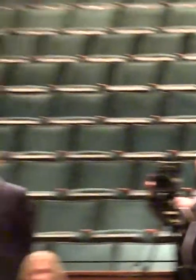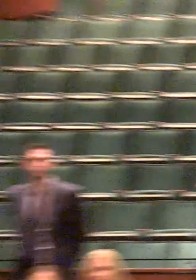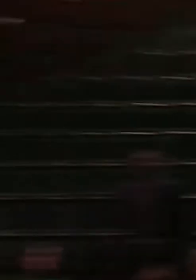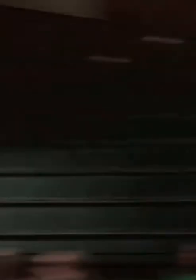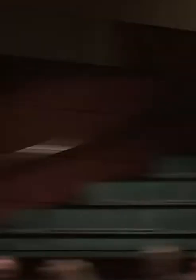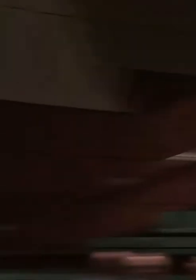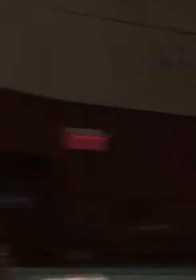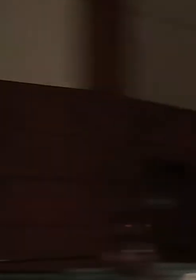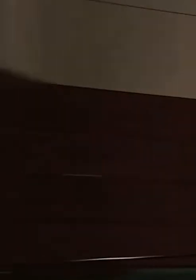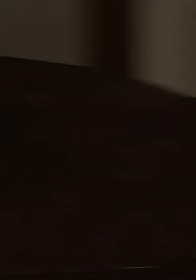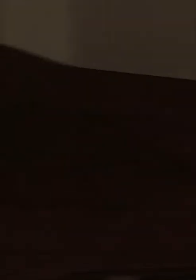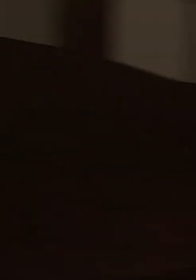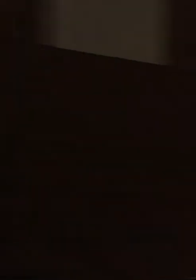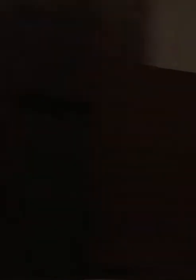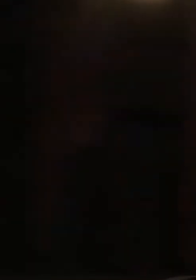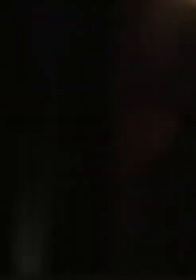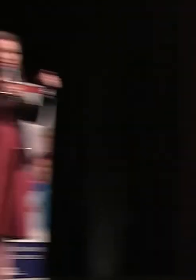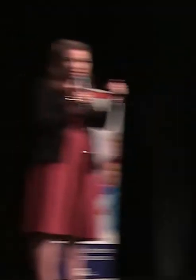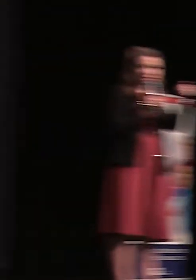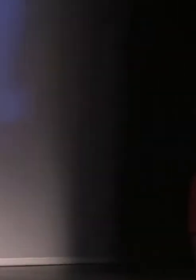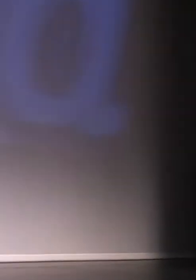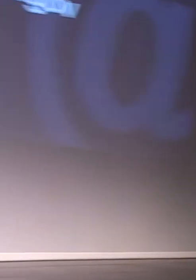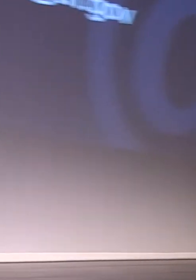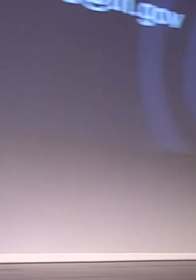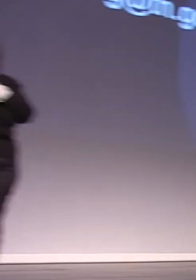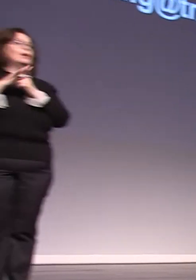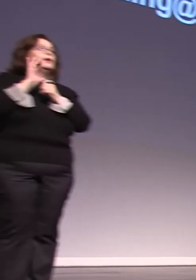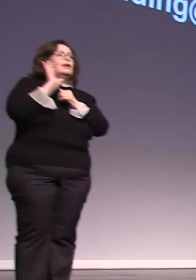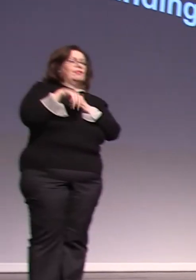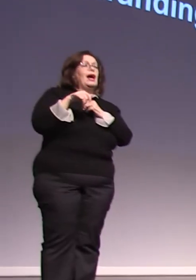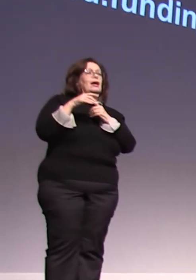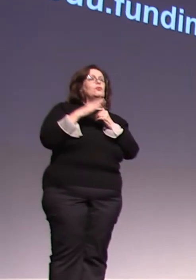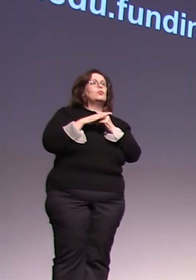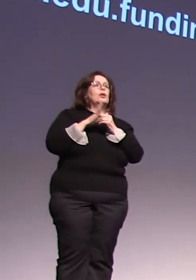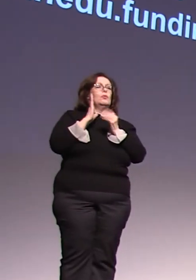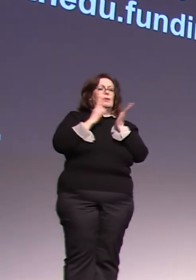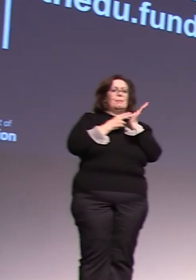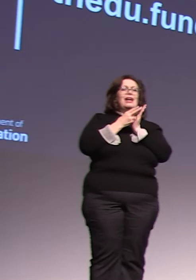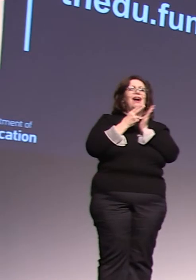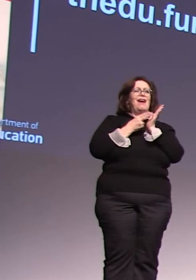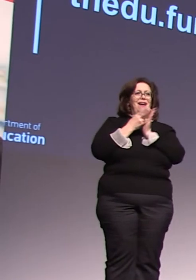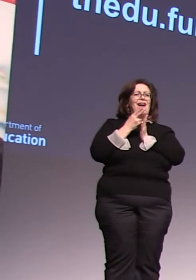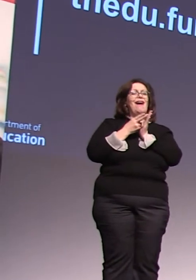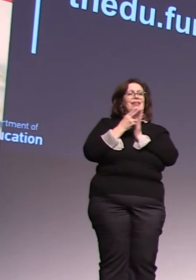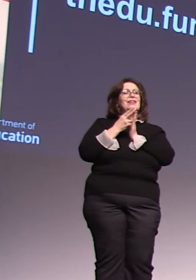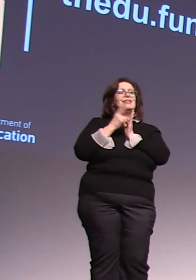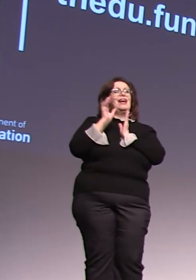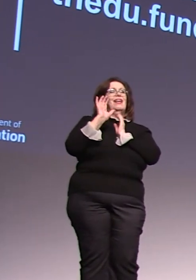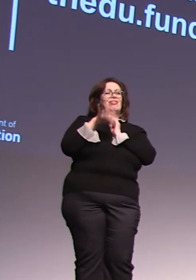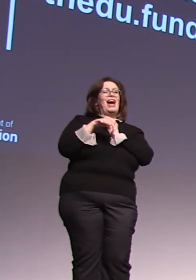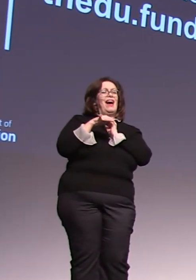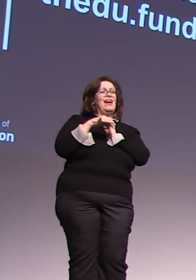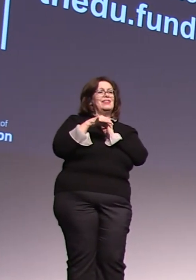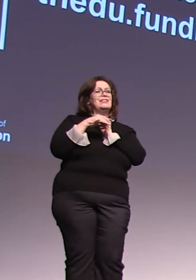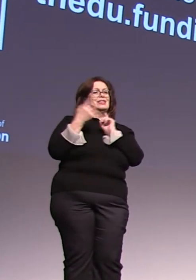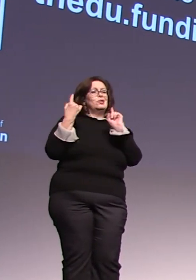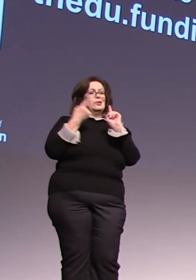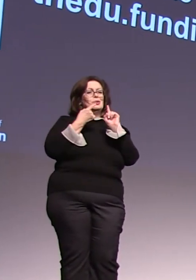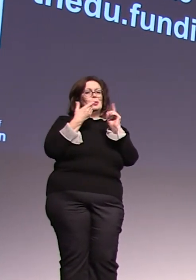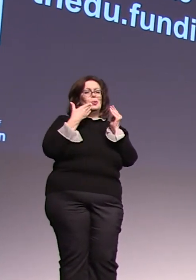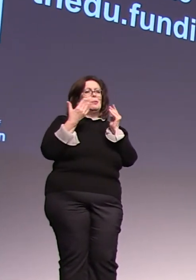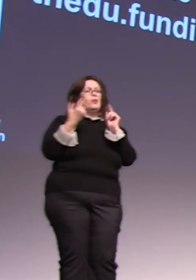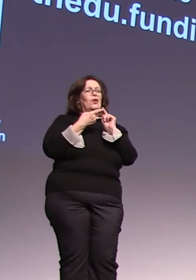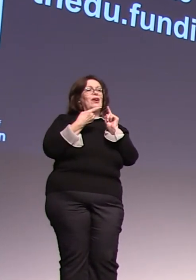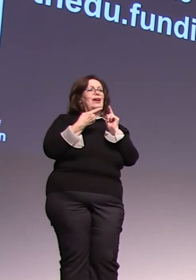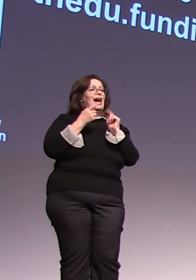that's a great question. And what I can say, and I know this will be a slightly unsatisfactory answer, but it is the honest one, I personally can't do much, but what I can